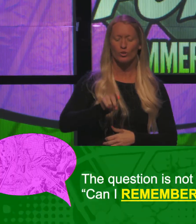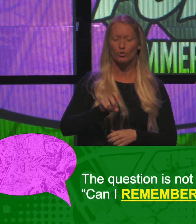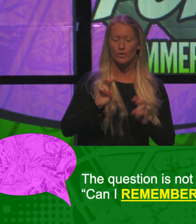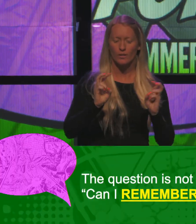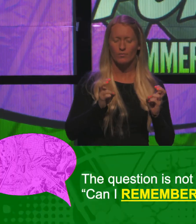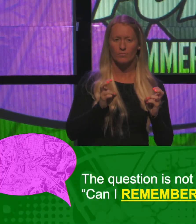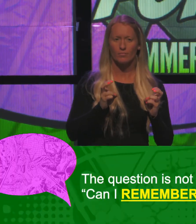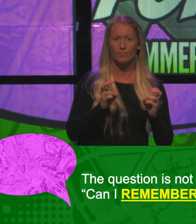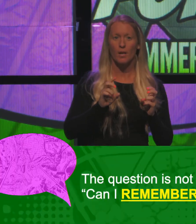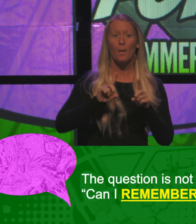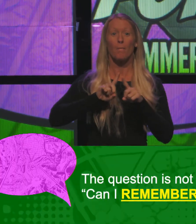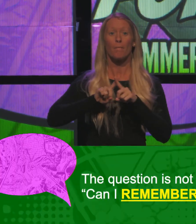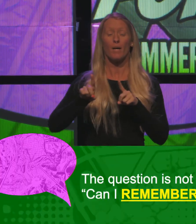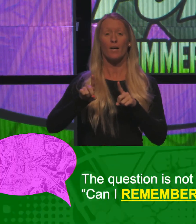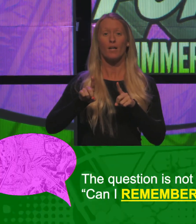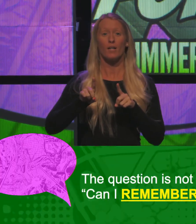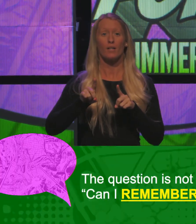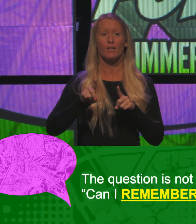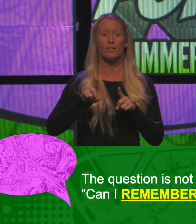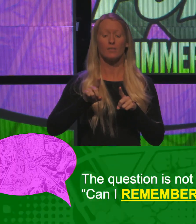can I remember